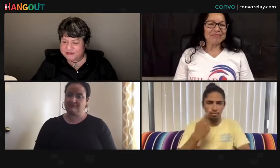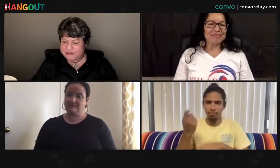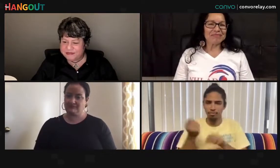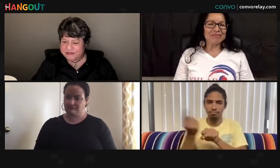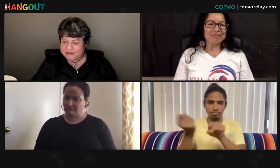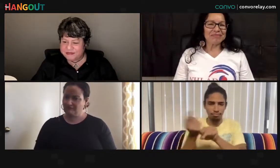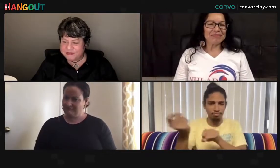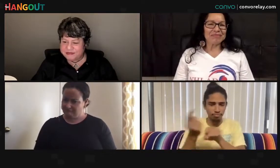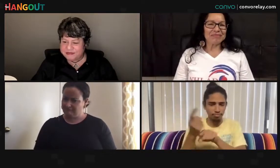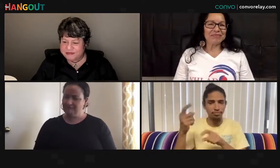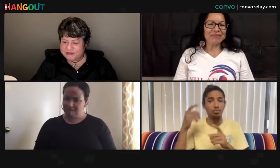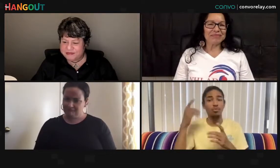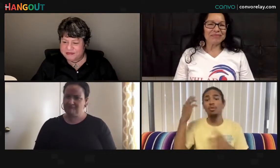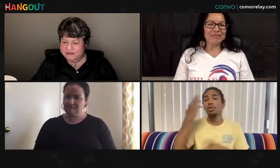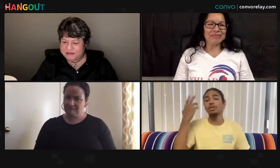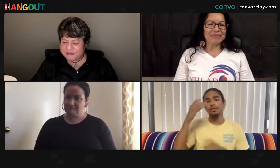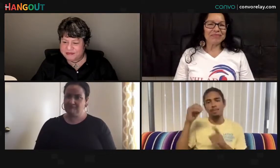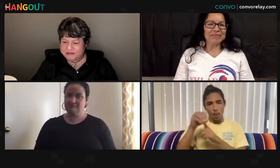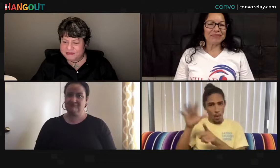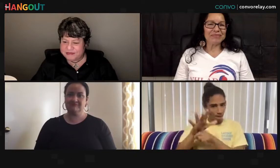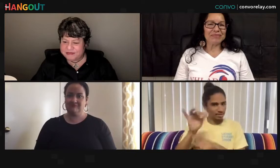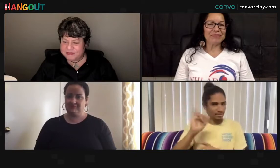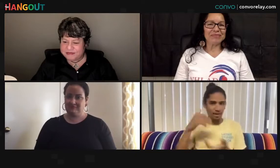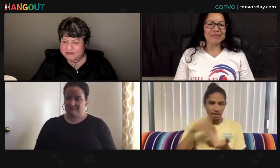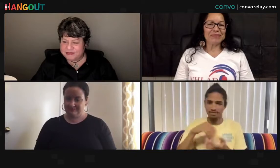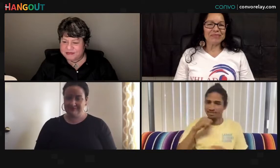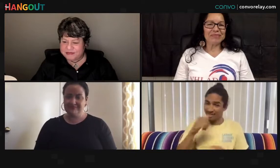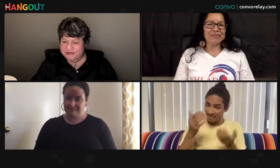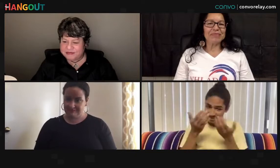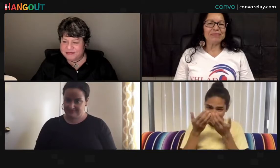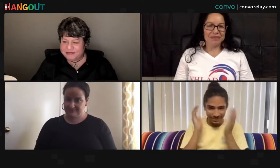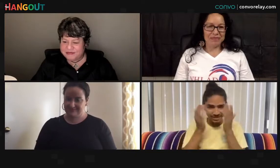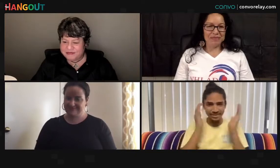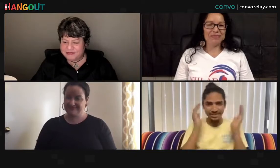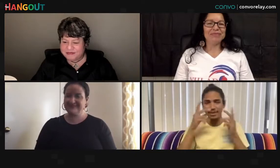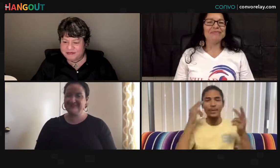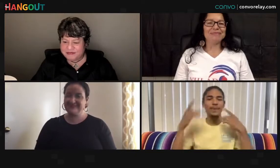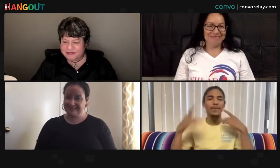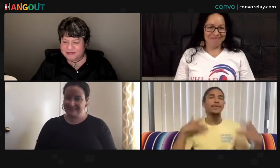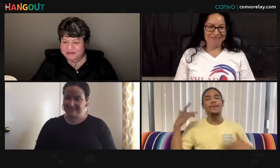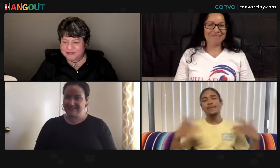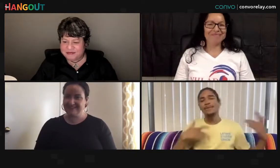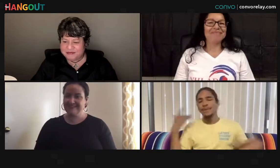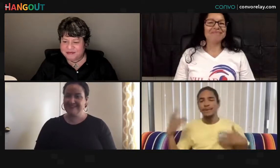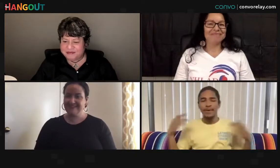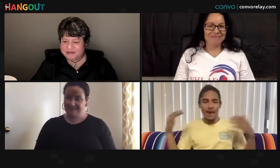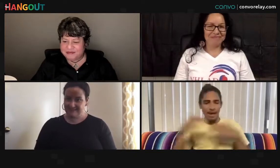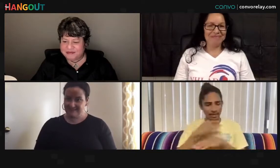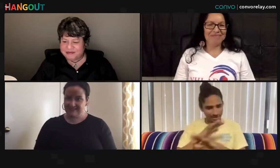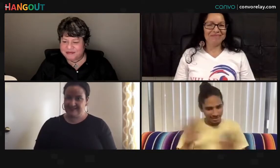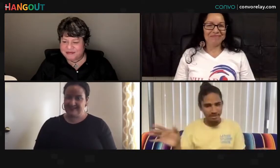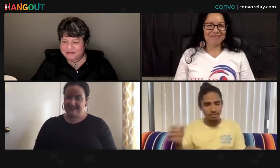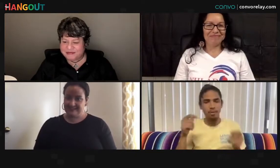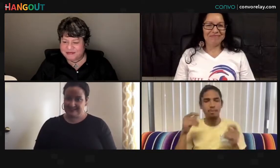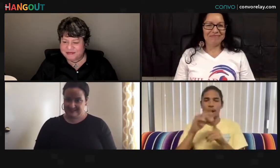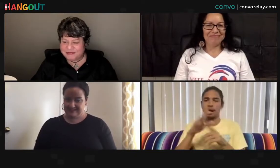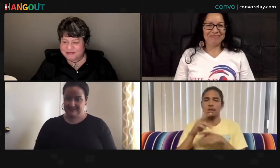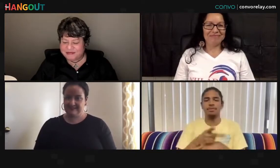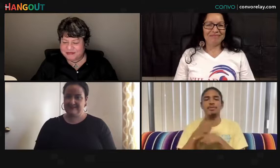Celesco, yeah, it's every year is when they celebrate it, and the reason why is exposure, but it's not Halloween. It's not a day to